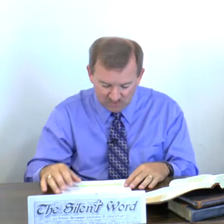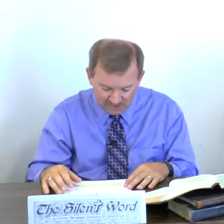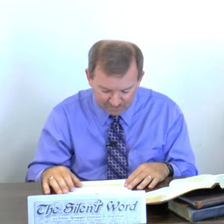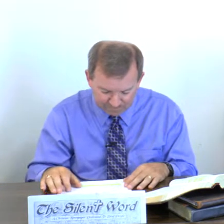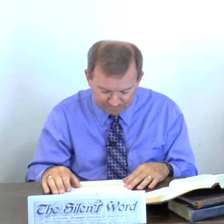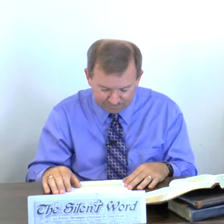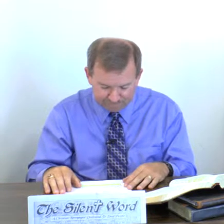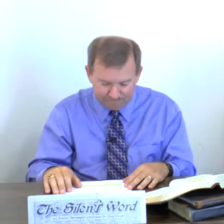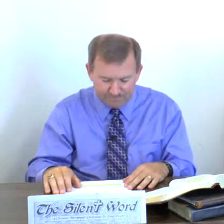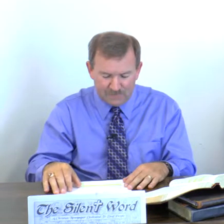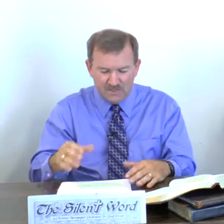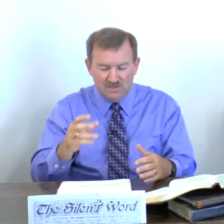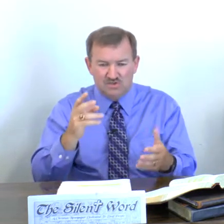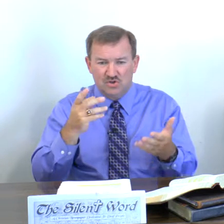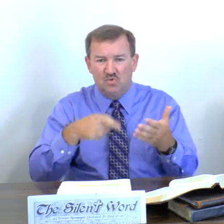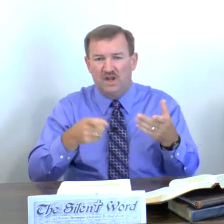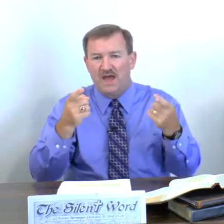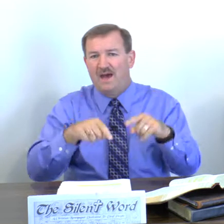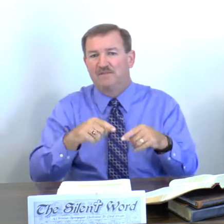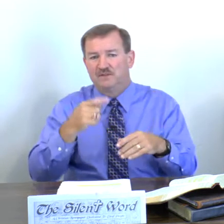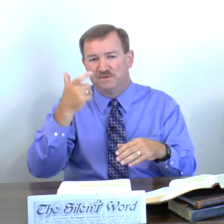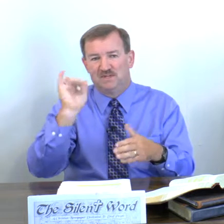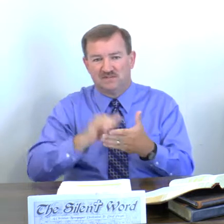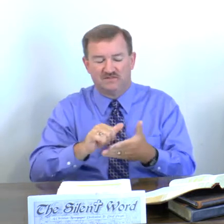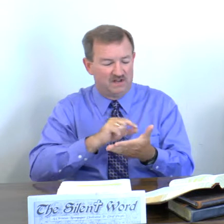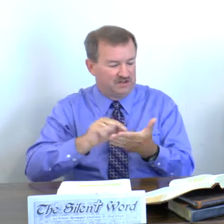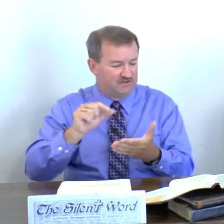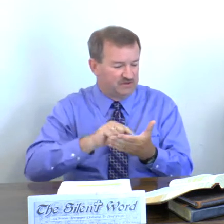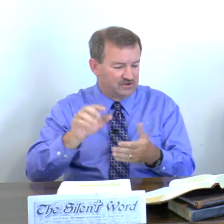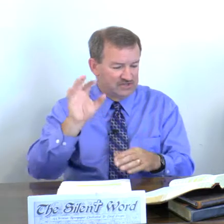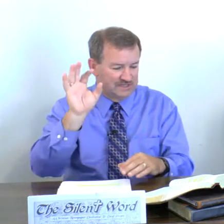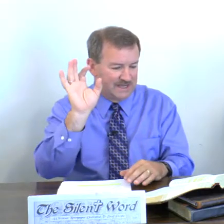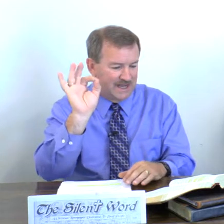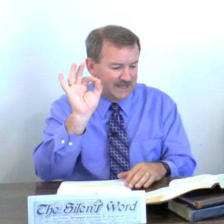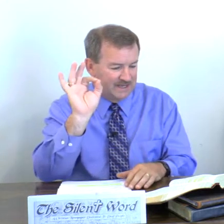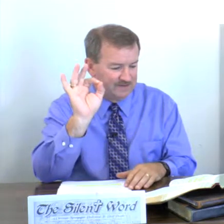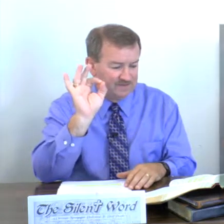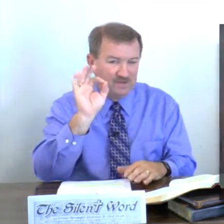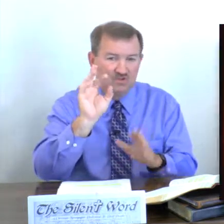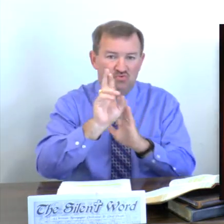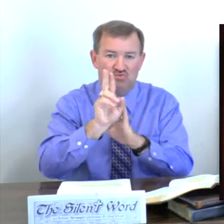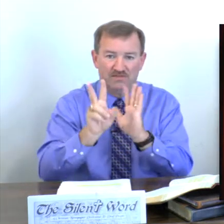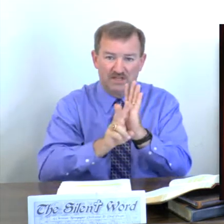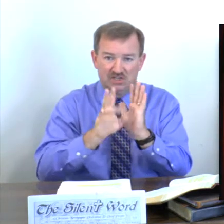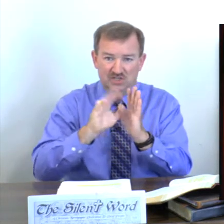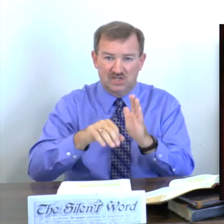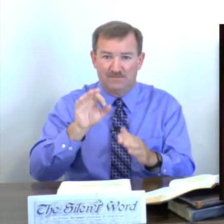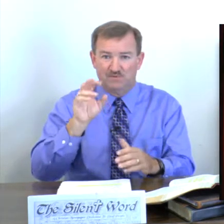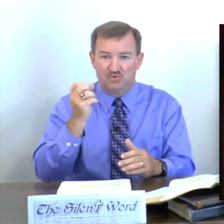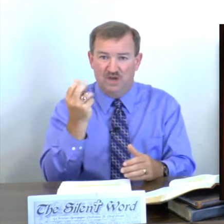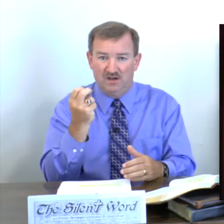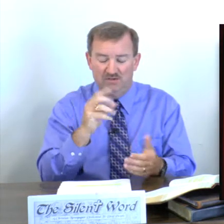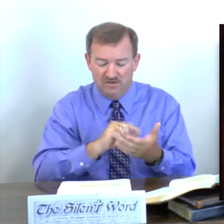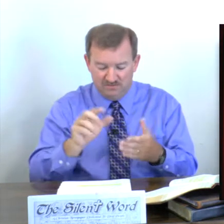well. So what happens because of that? Look at verse 9, Revelation chapter 12,